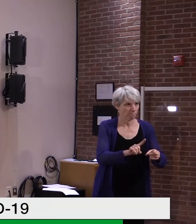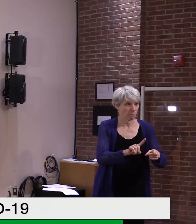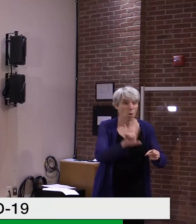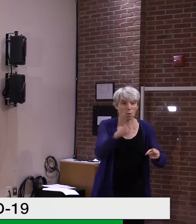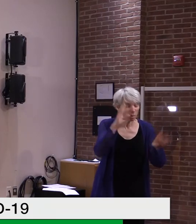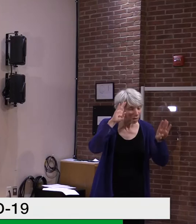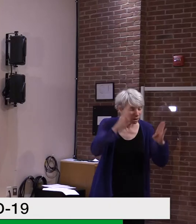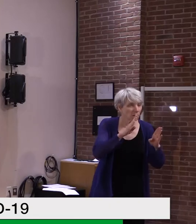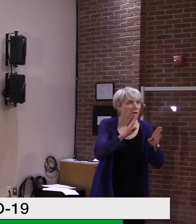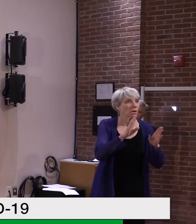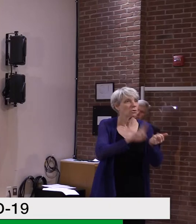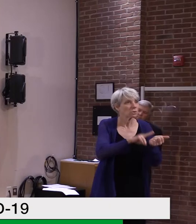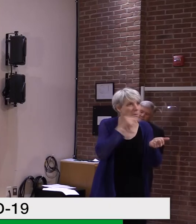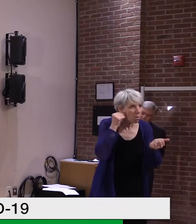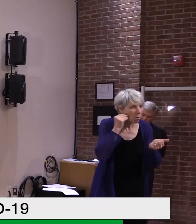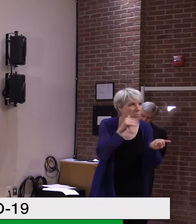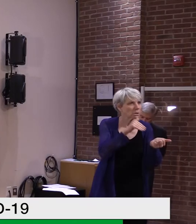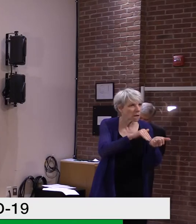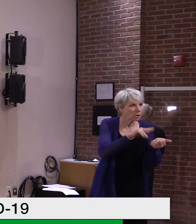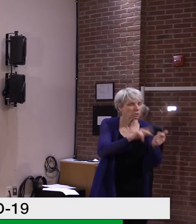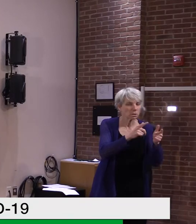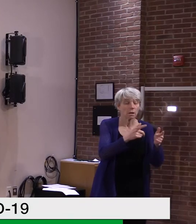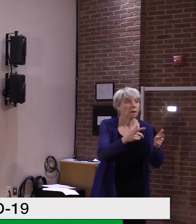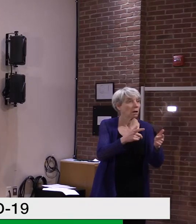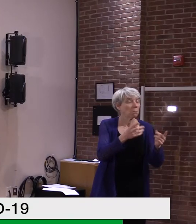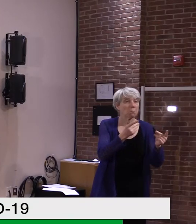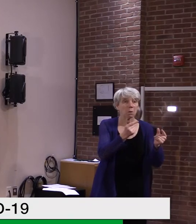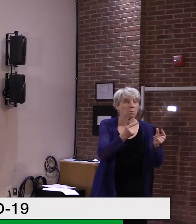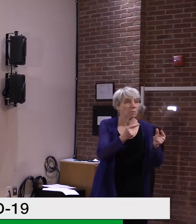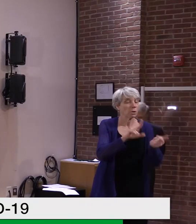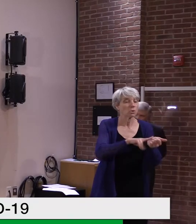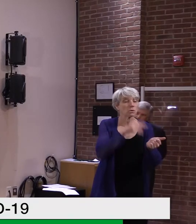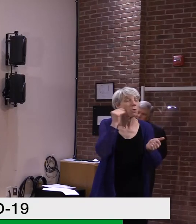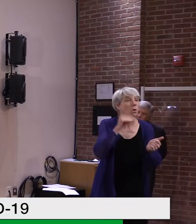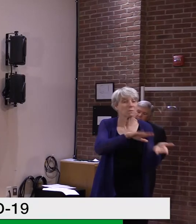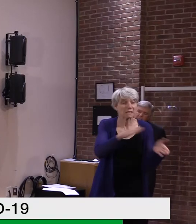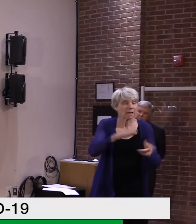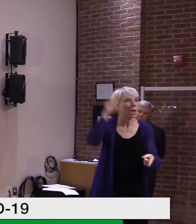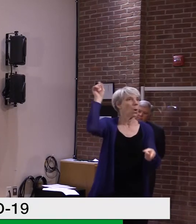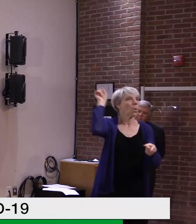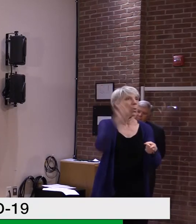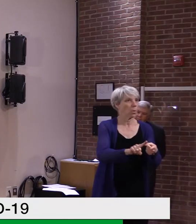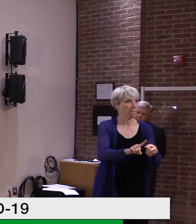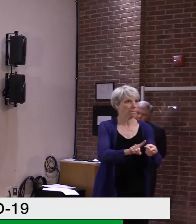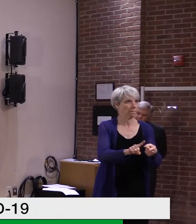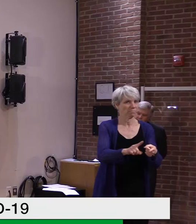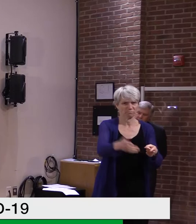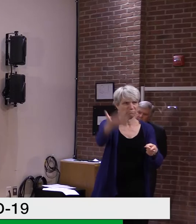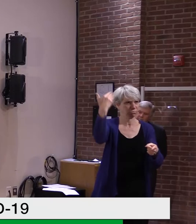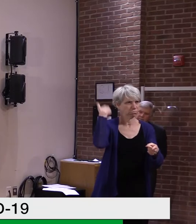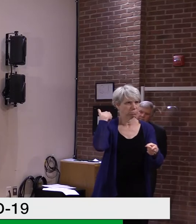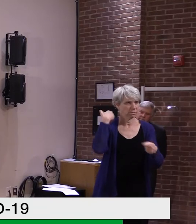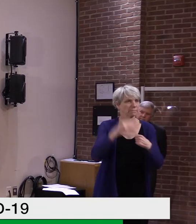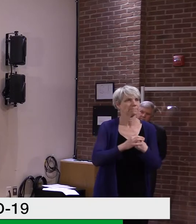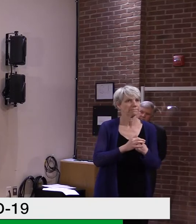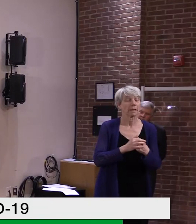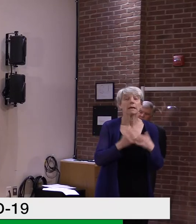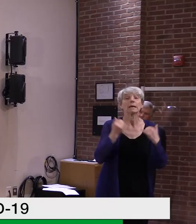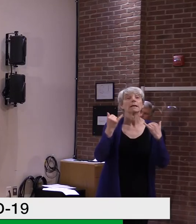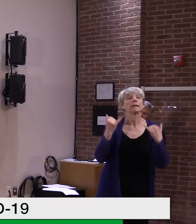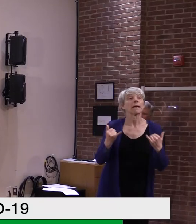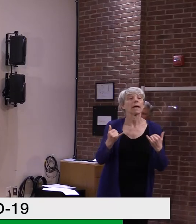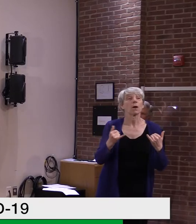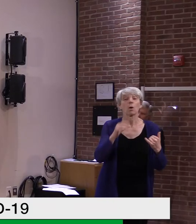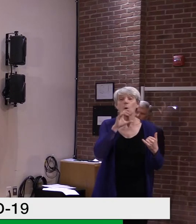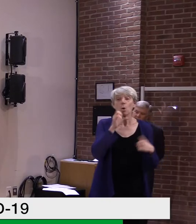less cases, less deaths, and those people. We're now at the level where we can't vaccinate people